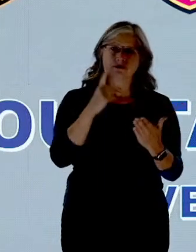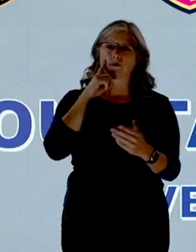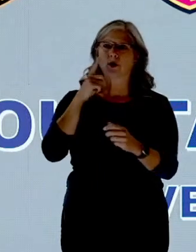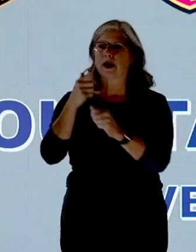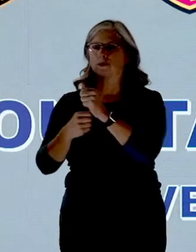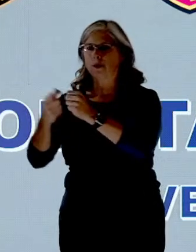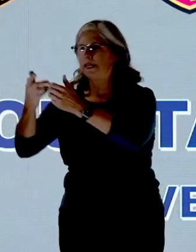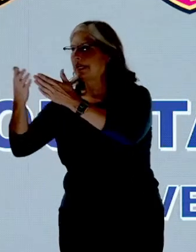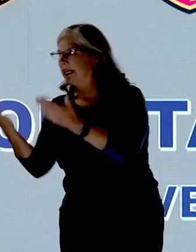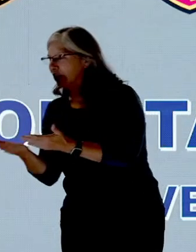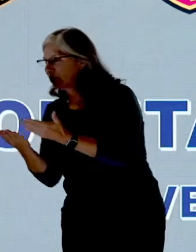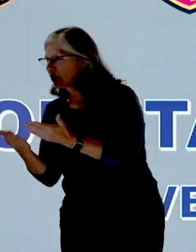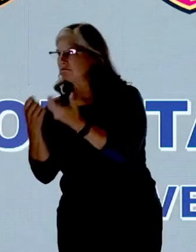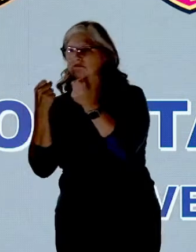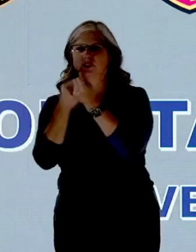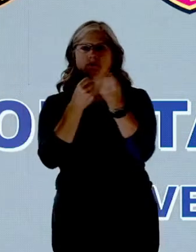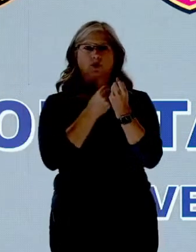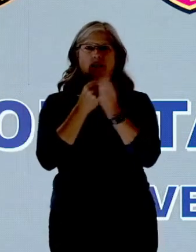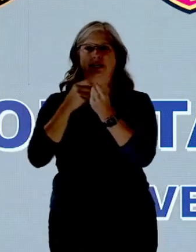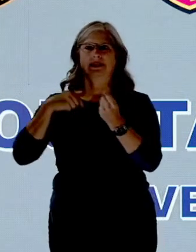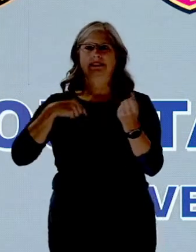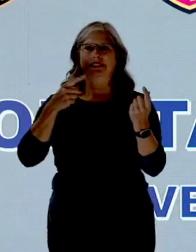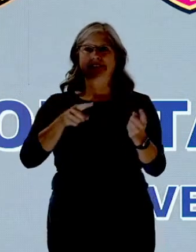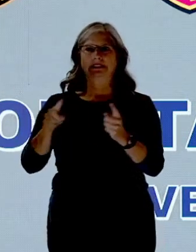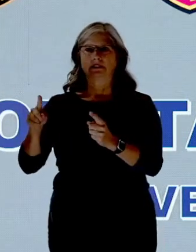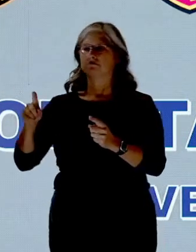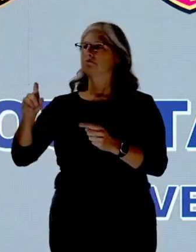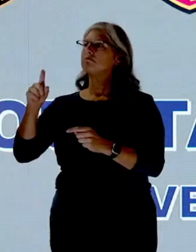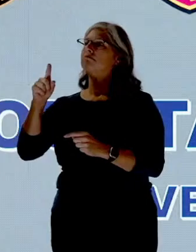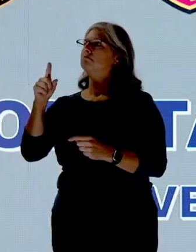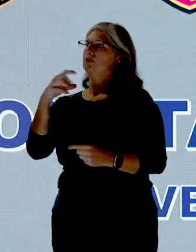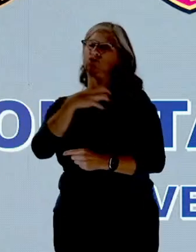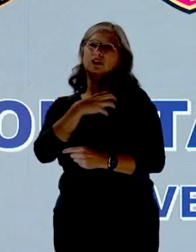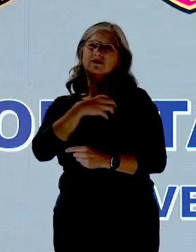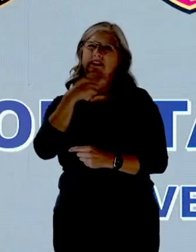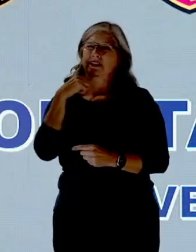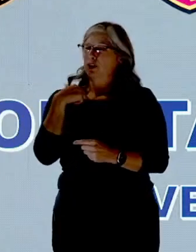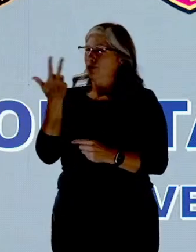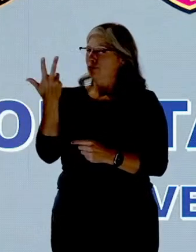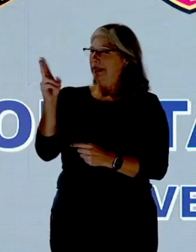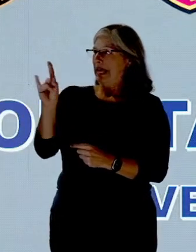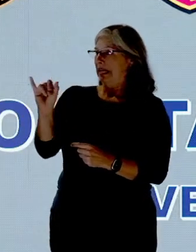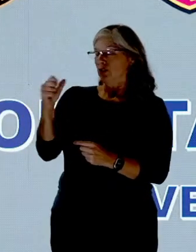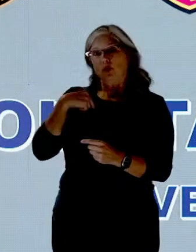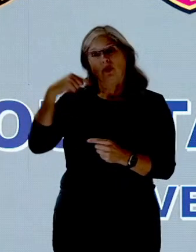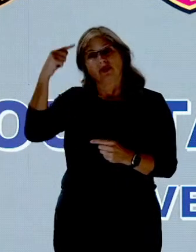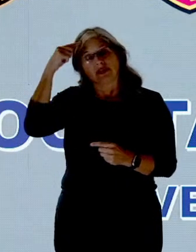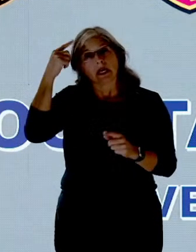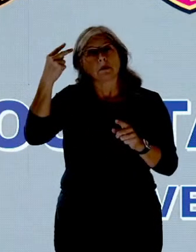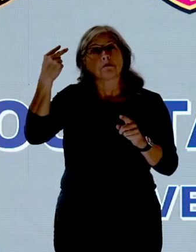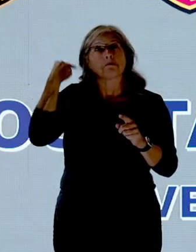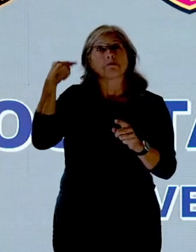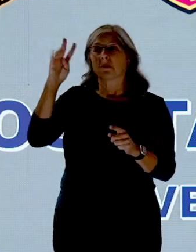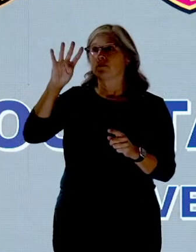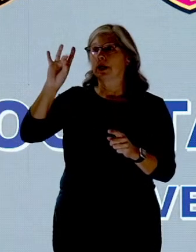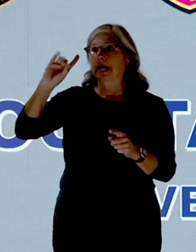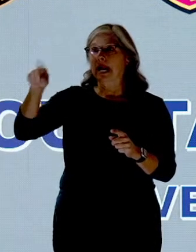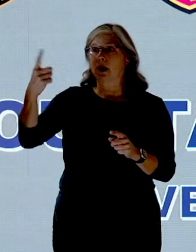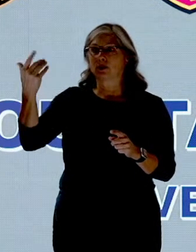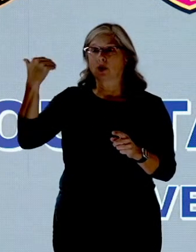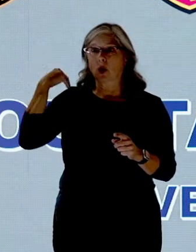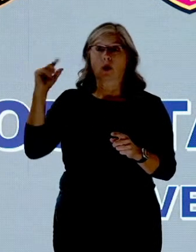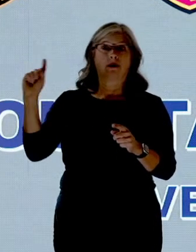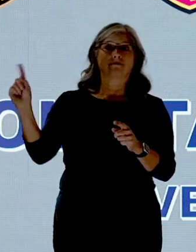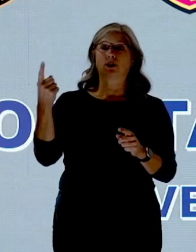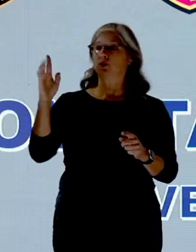everybody here that's supporting this incident. Like the sheriff said, we're 3 days into this. If you think of what this looked like 48 hours ago, the